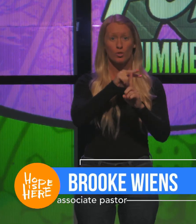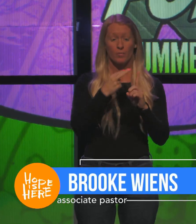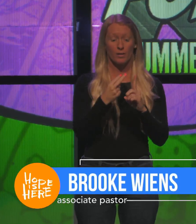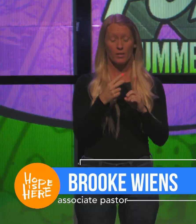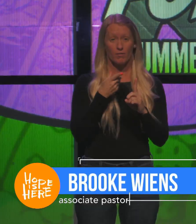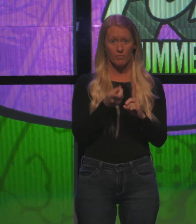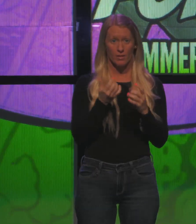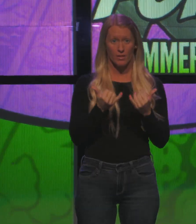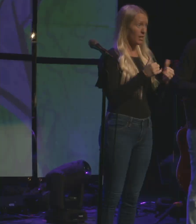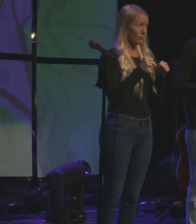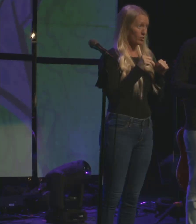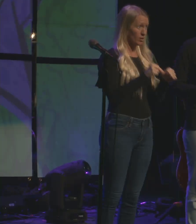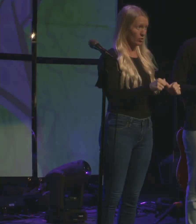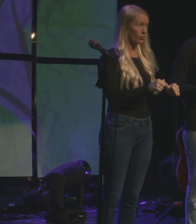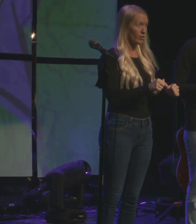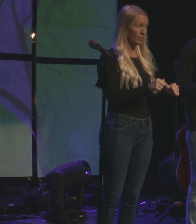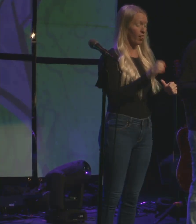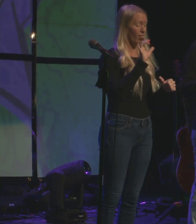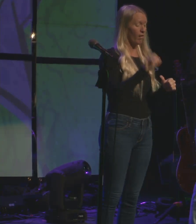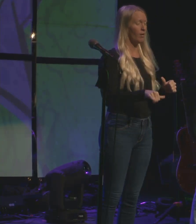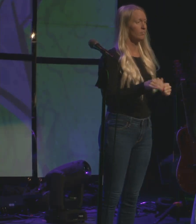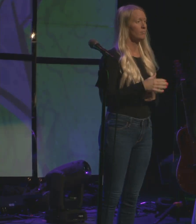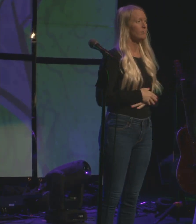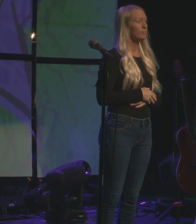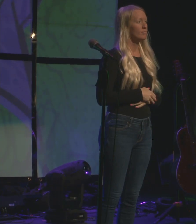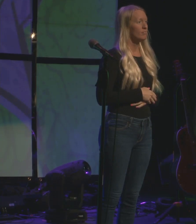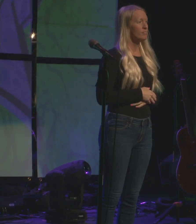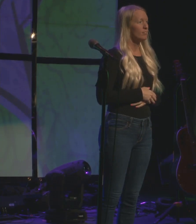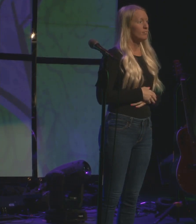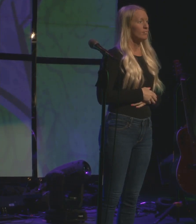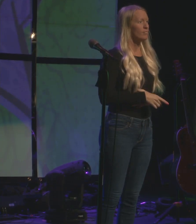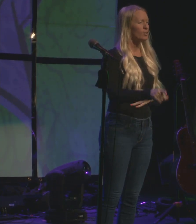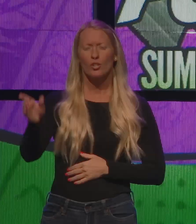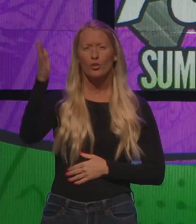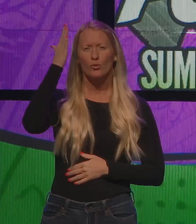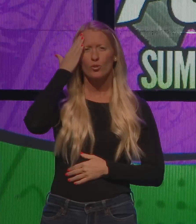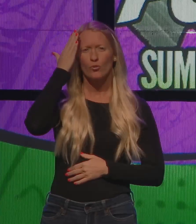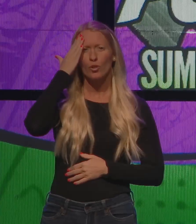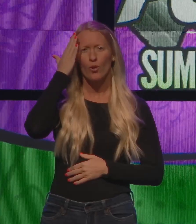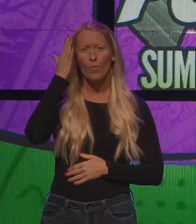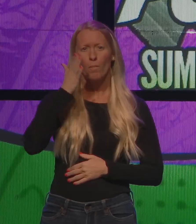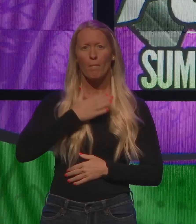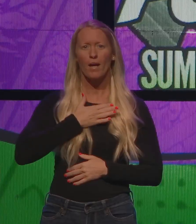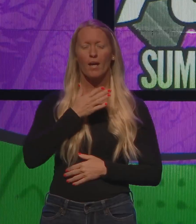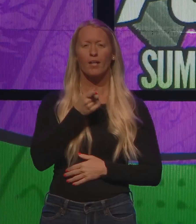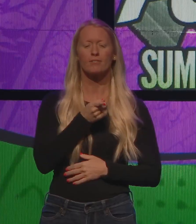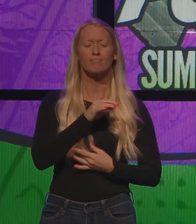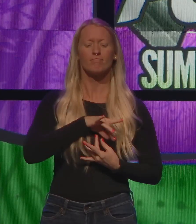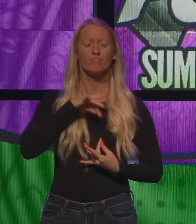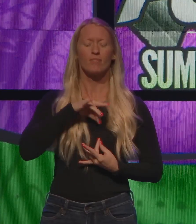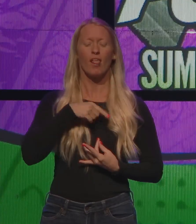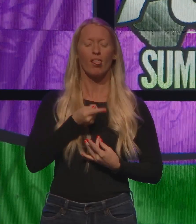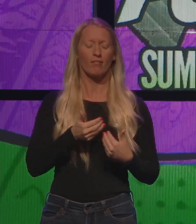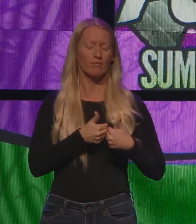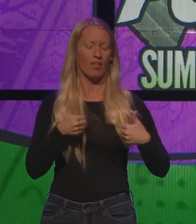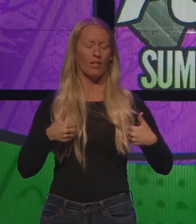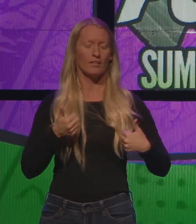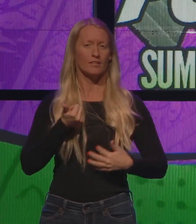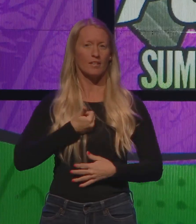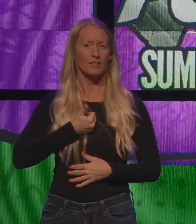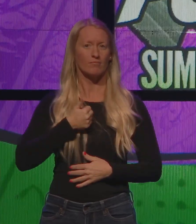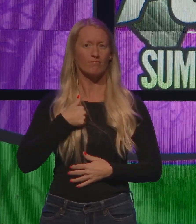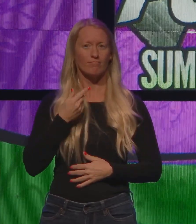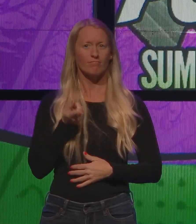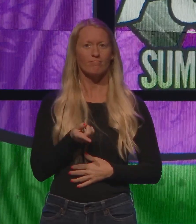that. Today we're going to be continuing, and, in the spirit of my authentic self, I like to touch on really